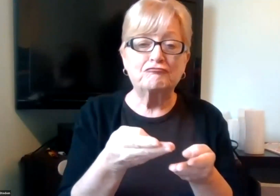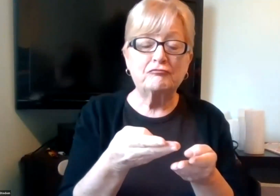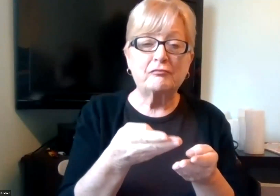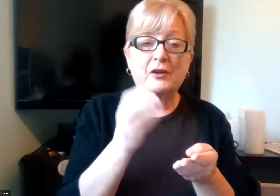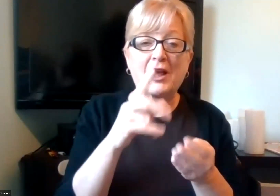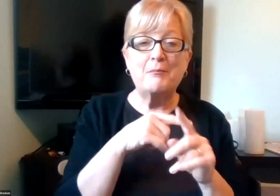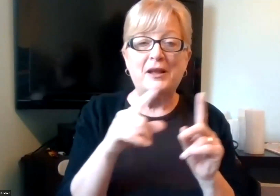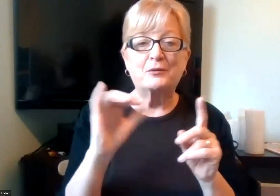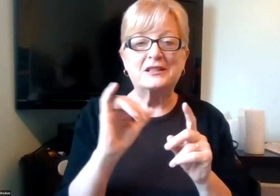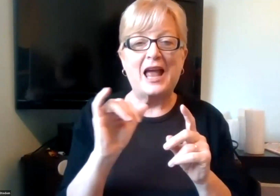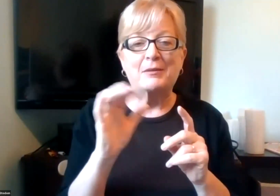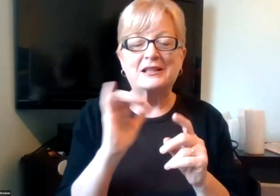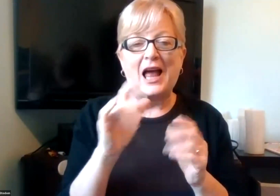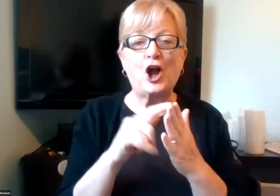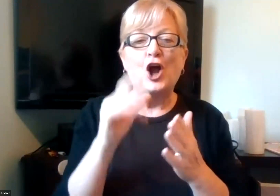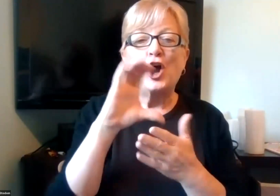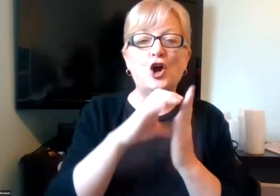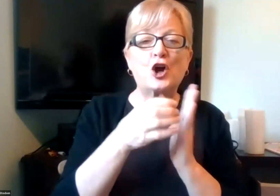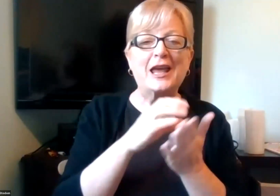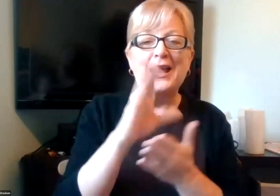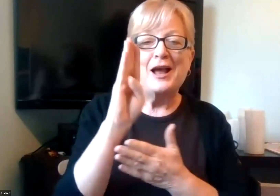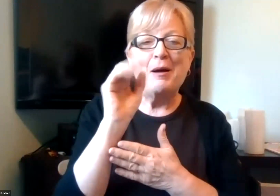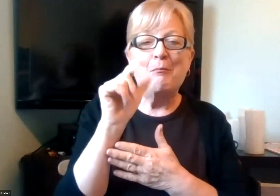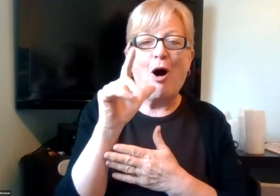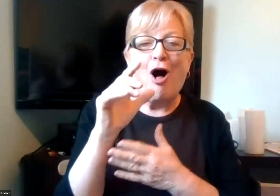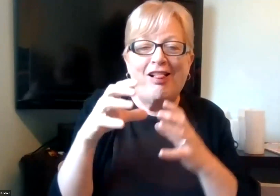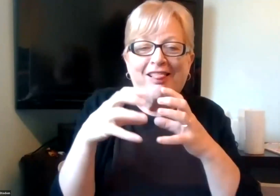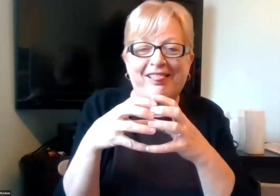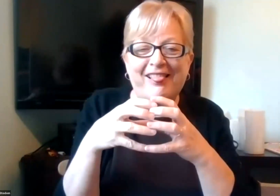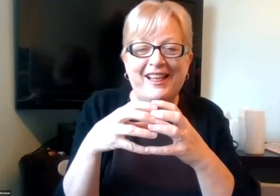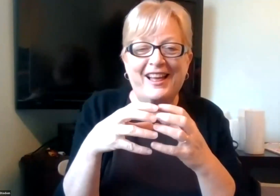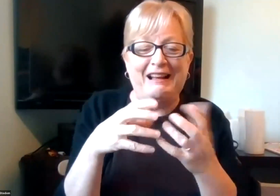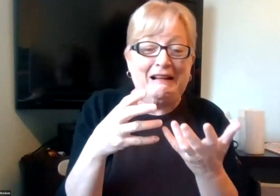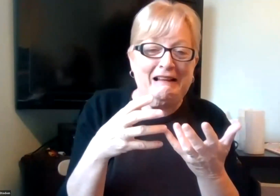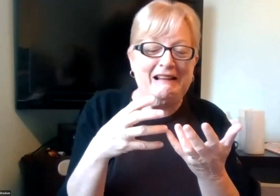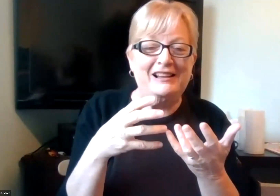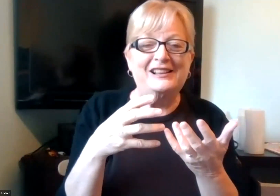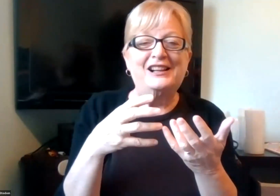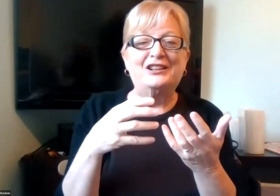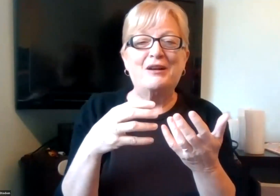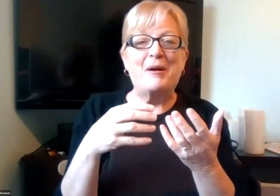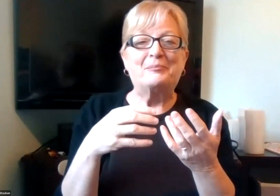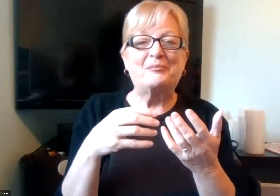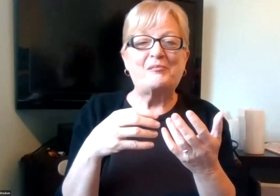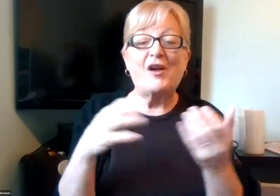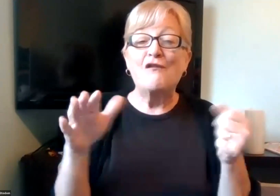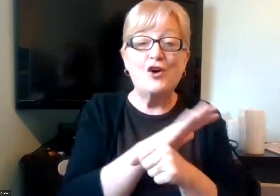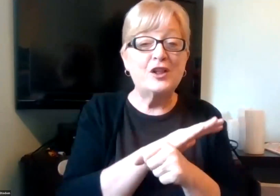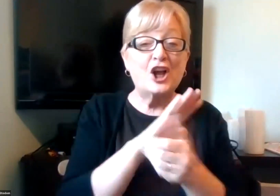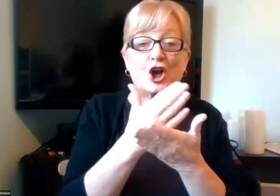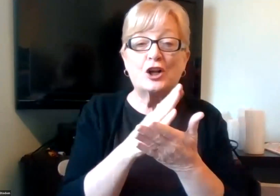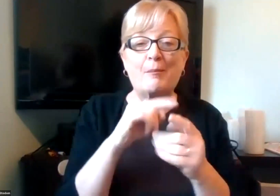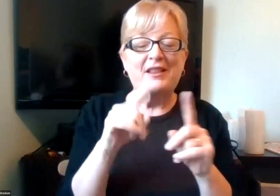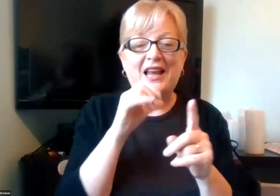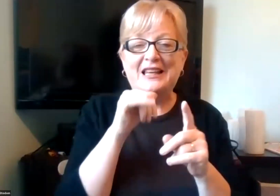cookie balls. So they looked like they were maybe a little bit bigger than a golf ball size, fully cooked, but they just